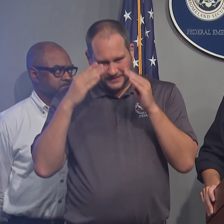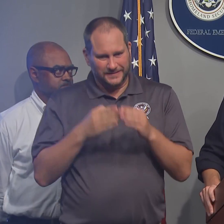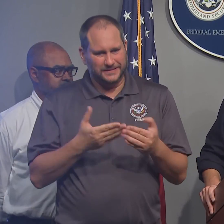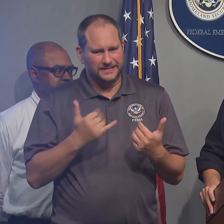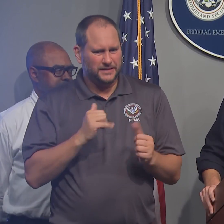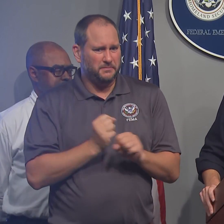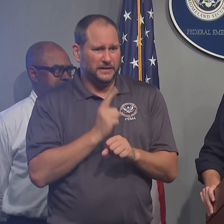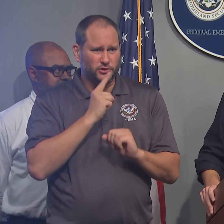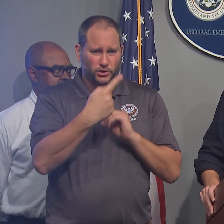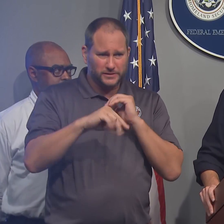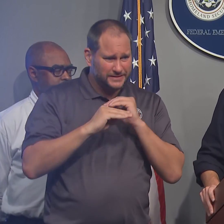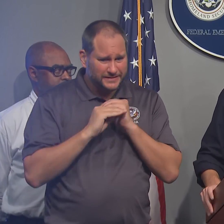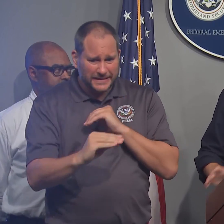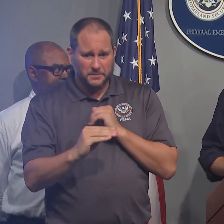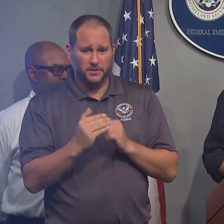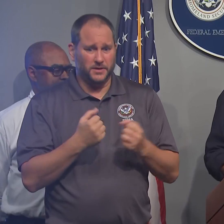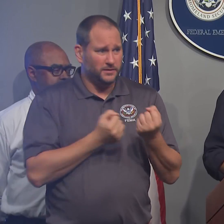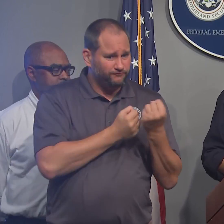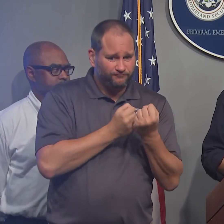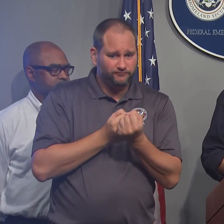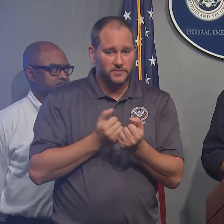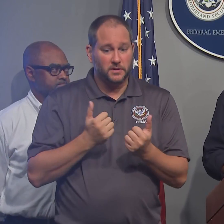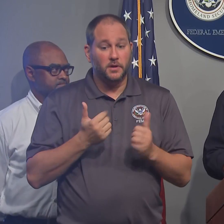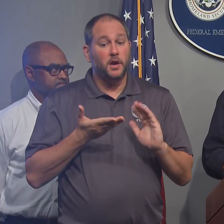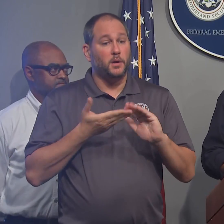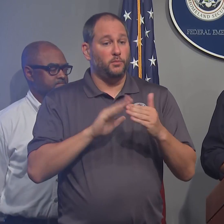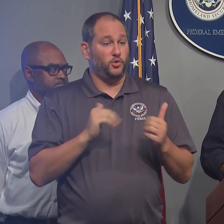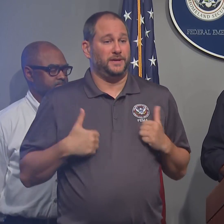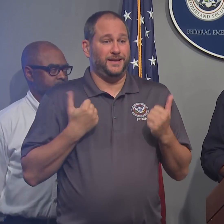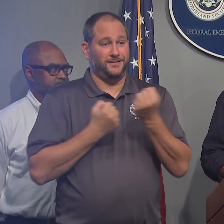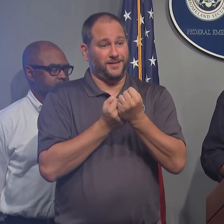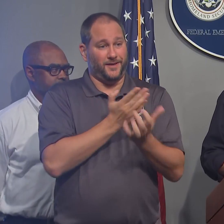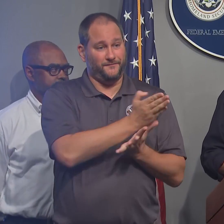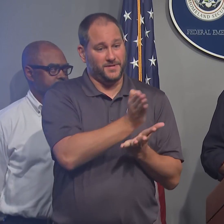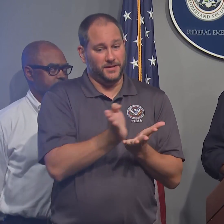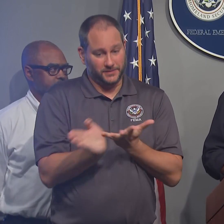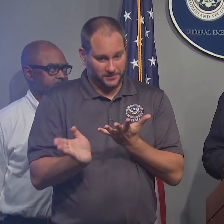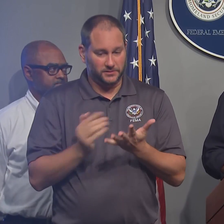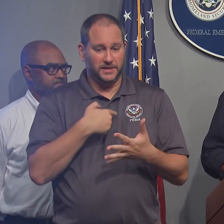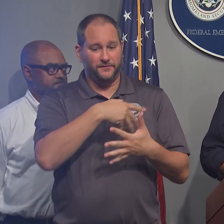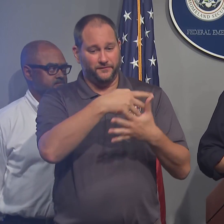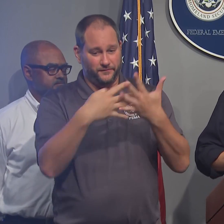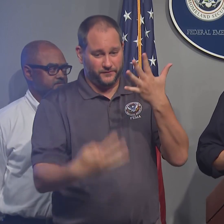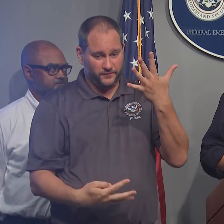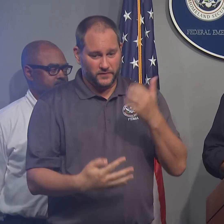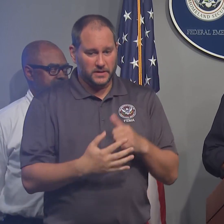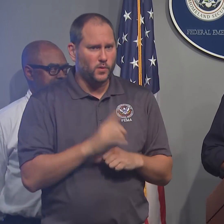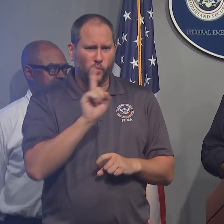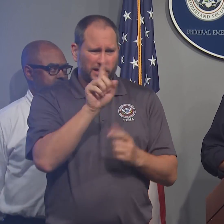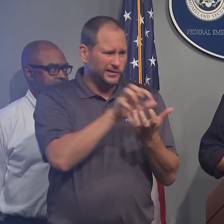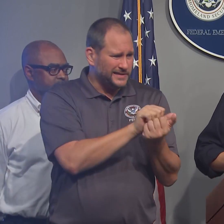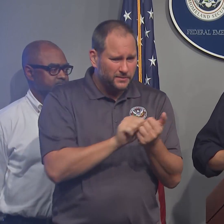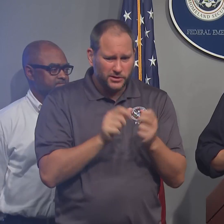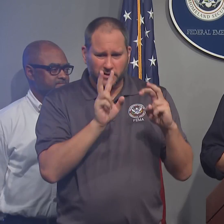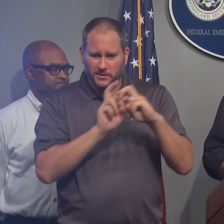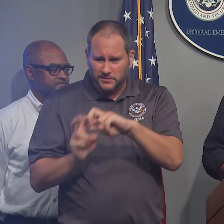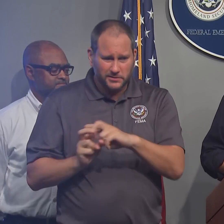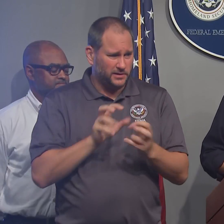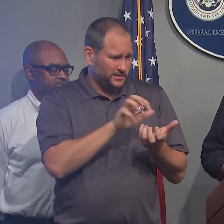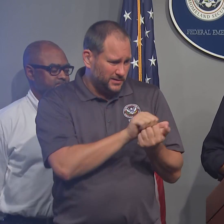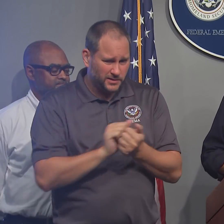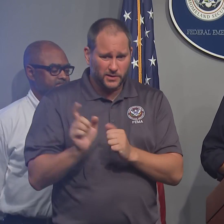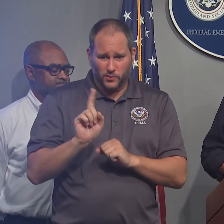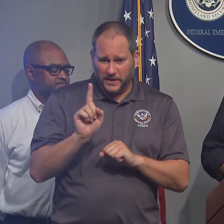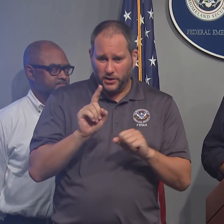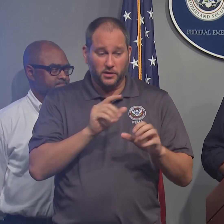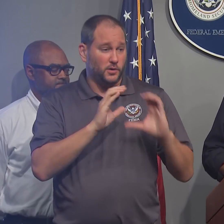community lifelines. For example, we've got to quickly understand the damage that's been done to the transportation systems, the communication systems, the